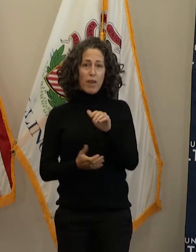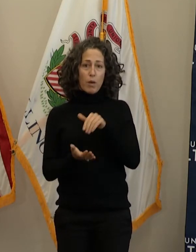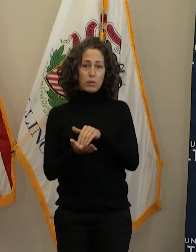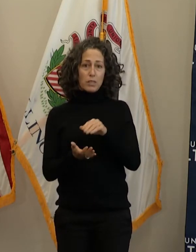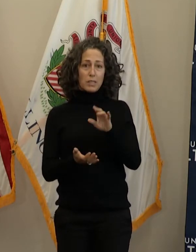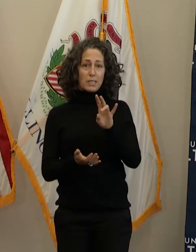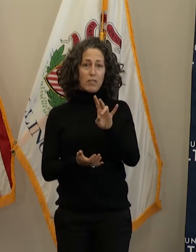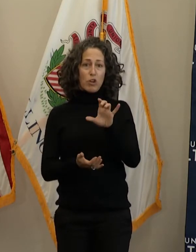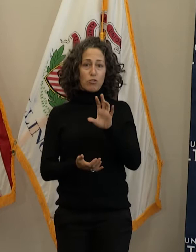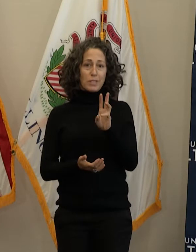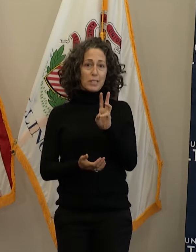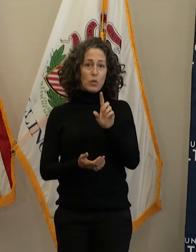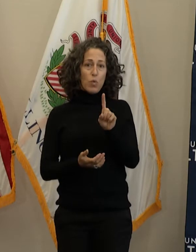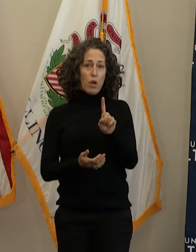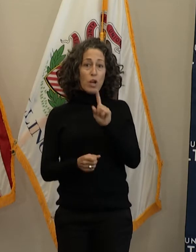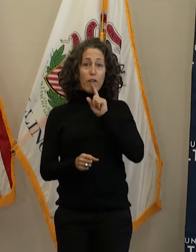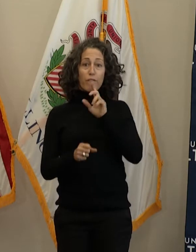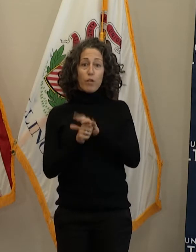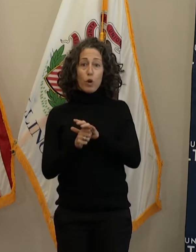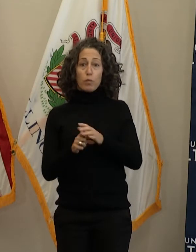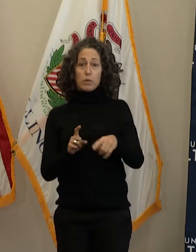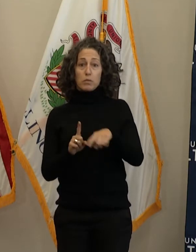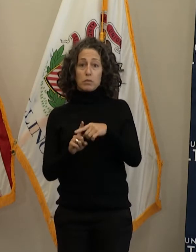151,761 confirmed cases,